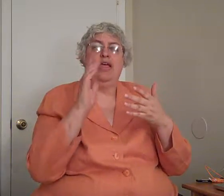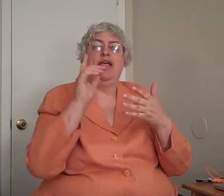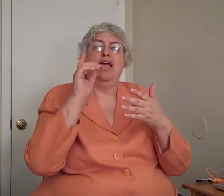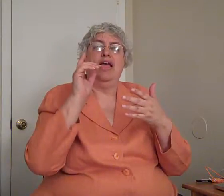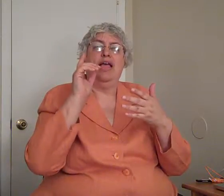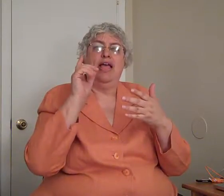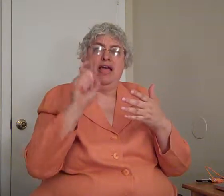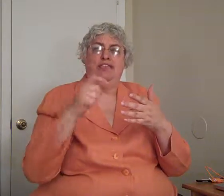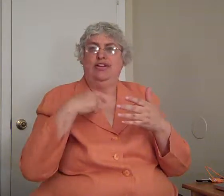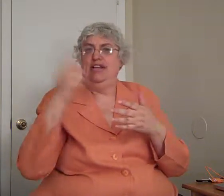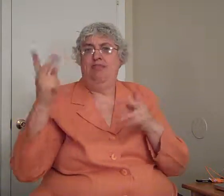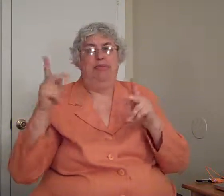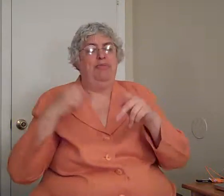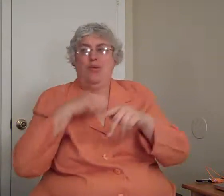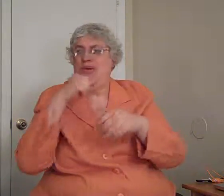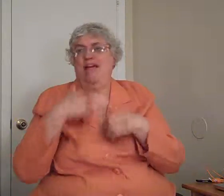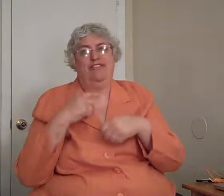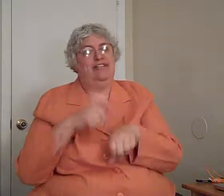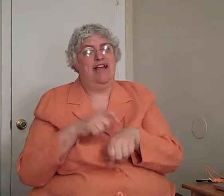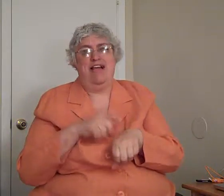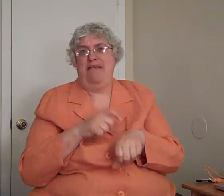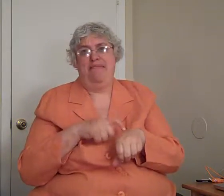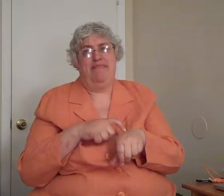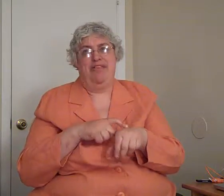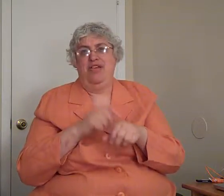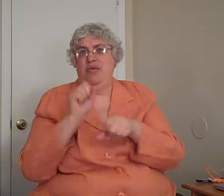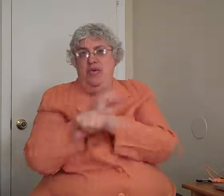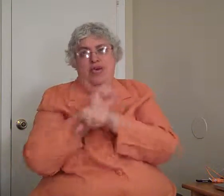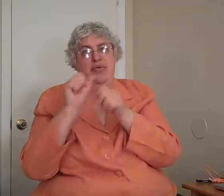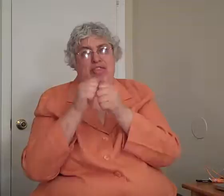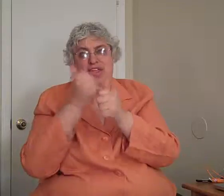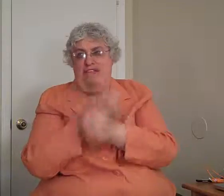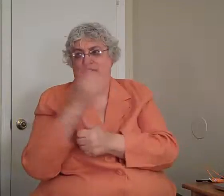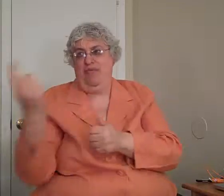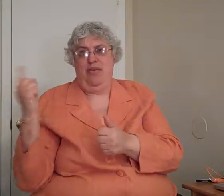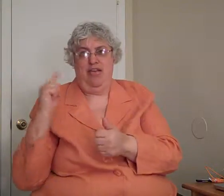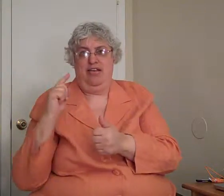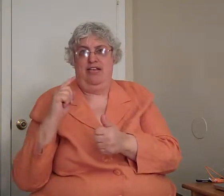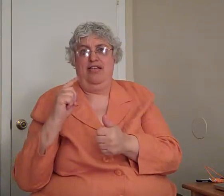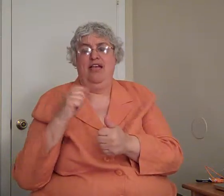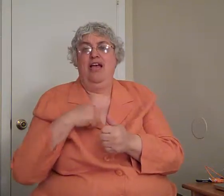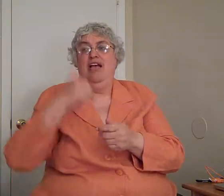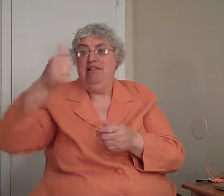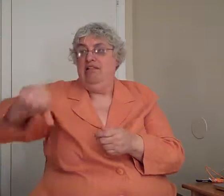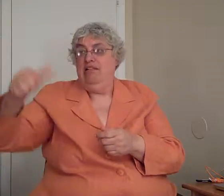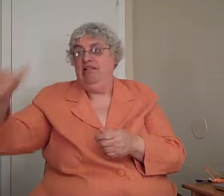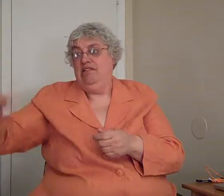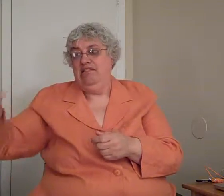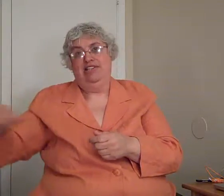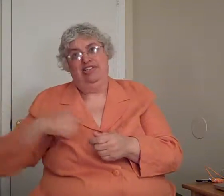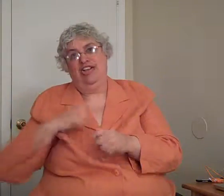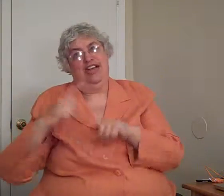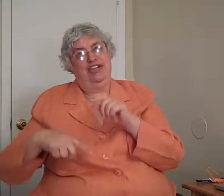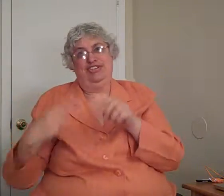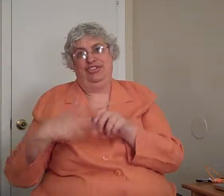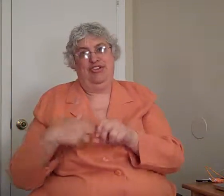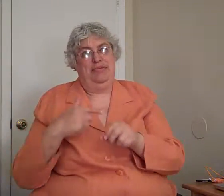distributors away. You simply will not have time to work with everyone if you want to do a good job and actually help your people and train them. So if you want to get to that